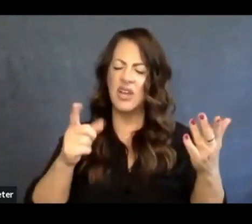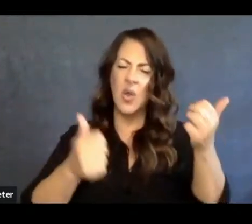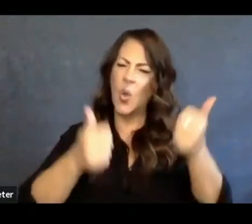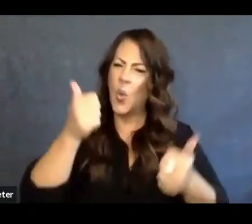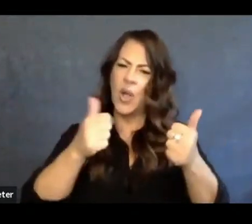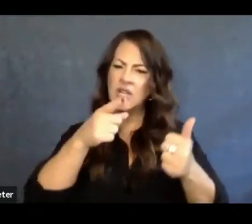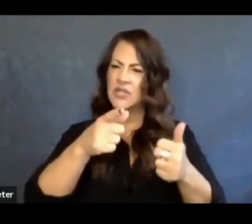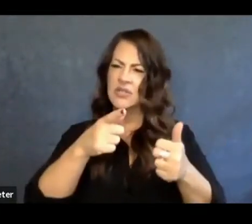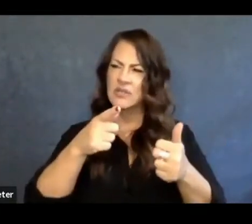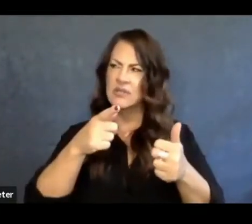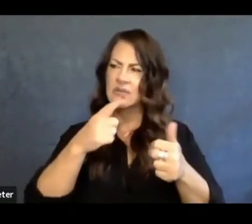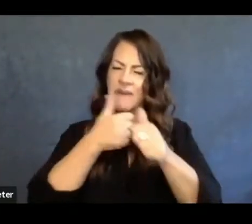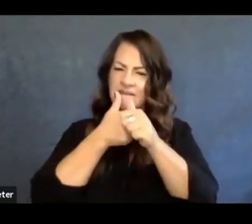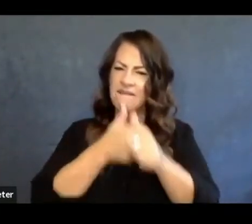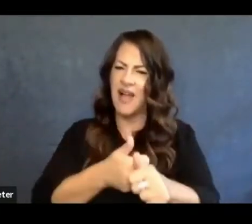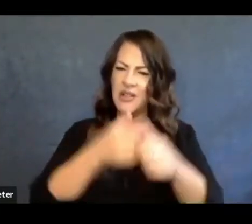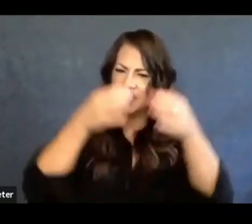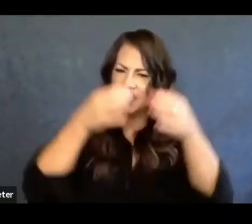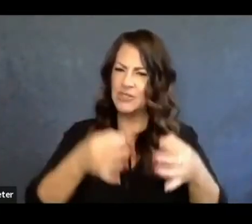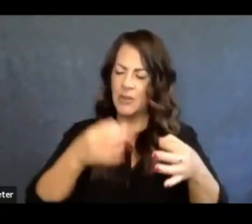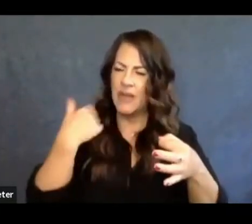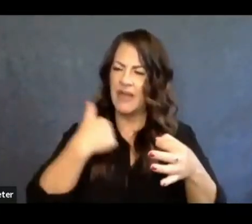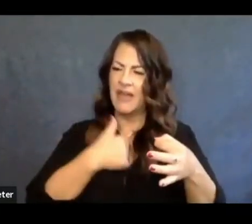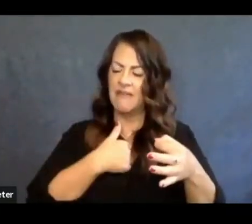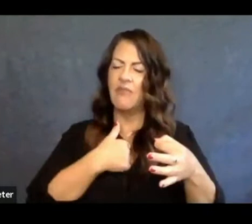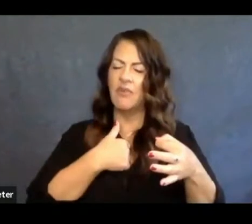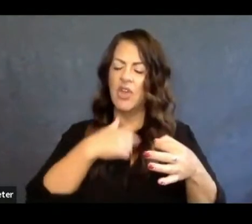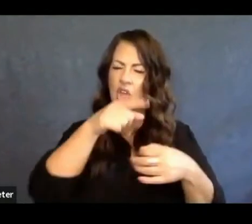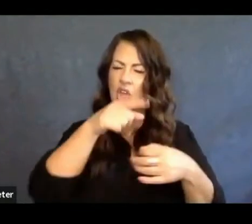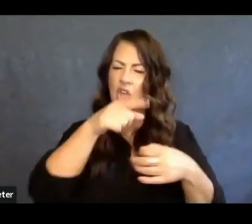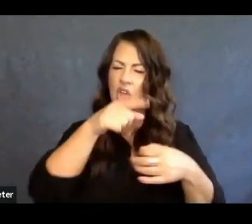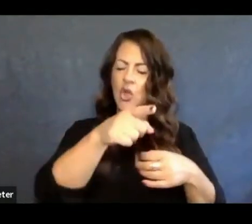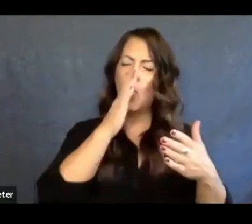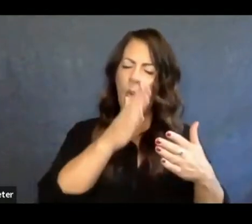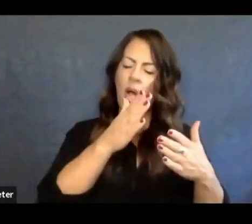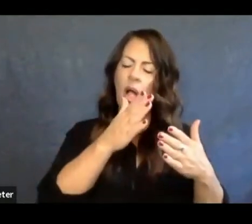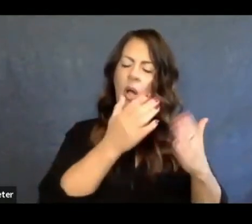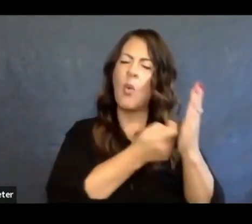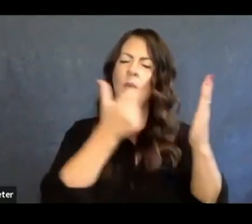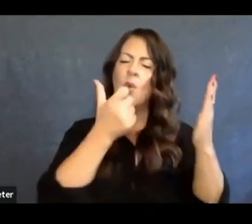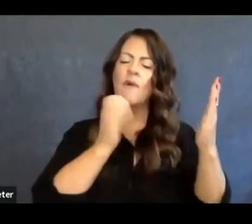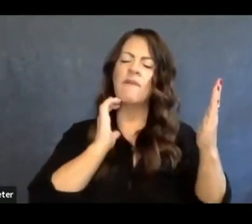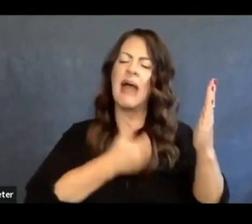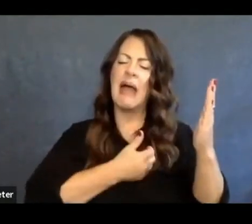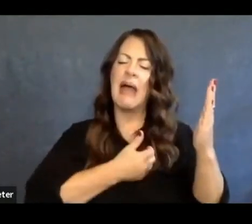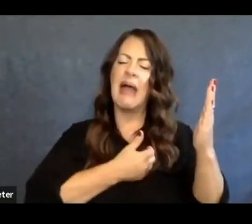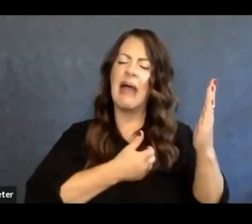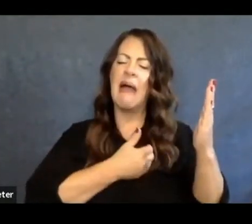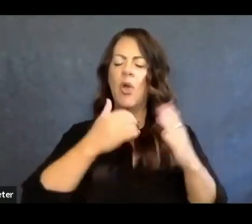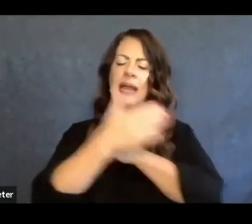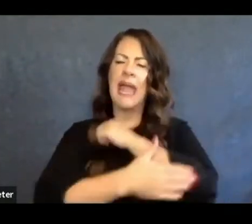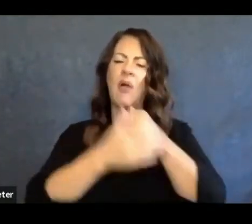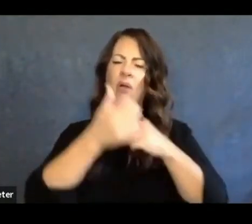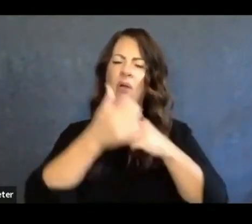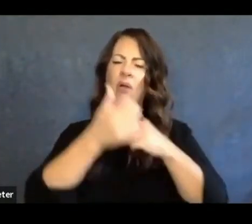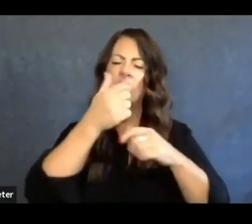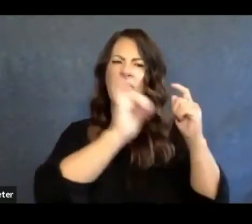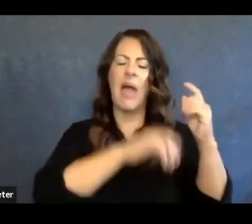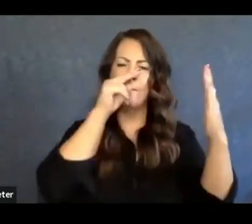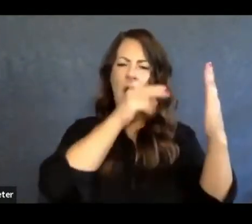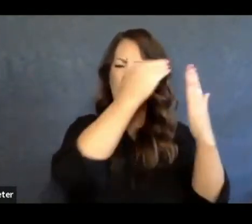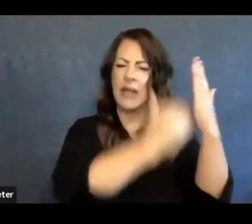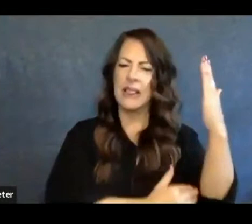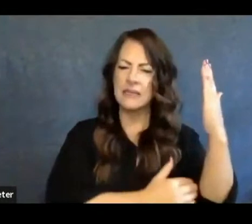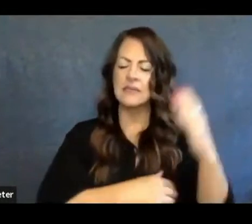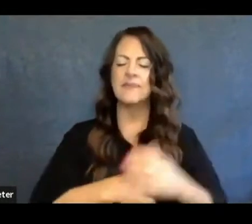going to follow to determine if we come off the monitoring list. So whenever we have discrepancies in calculations and data, and